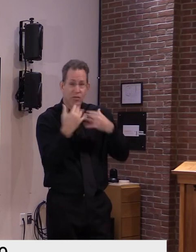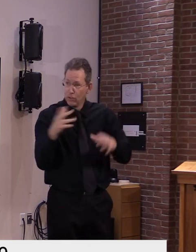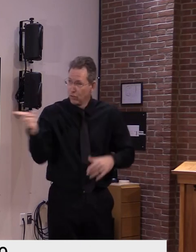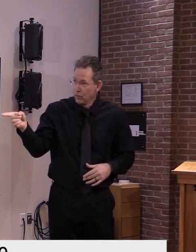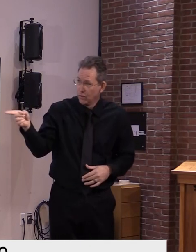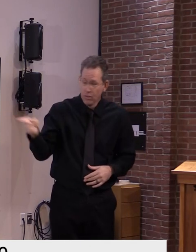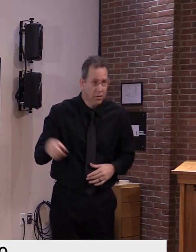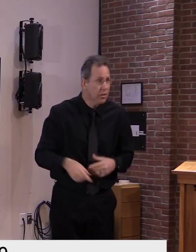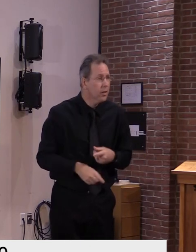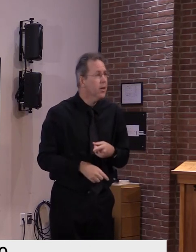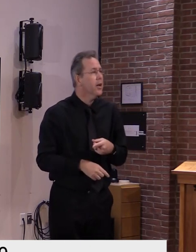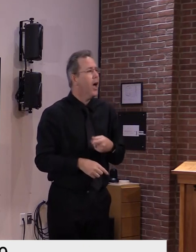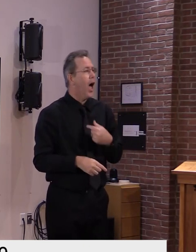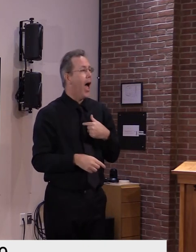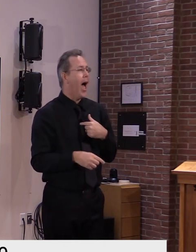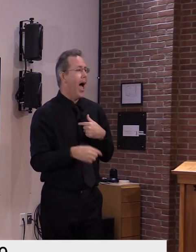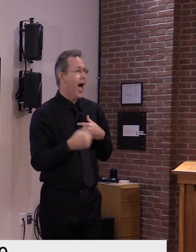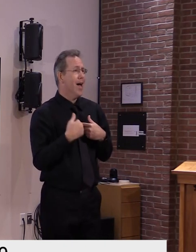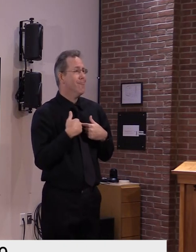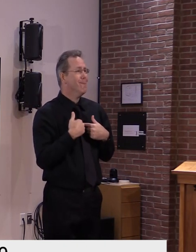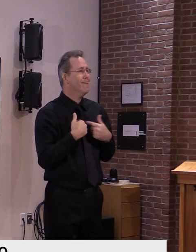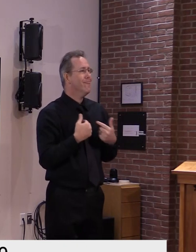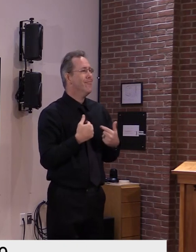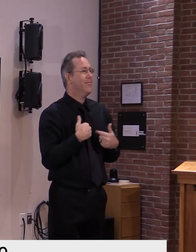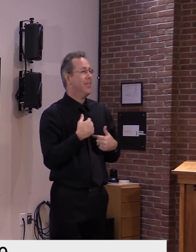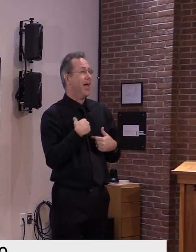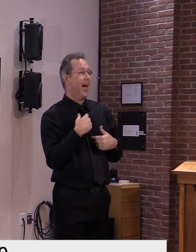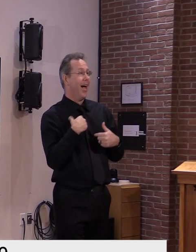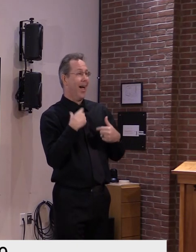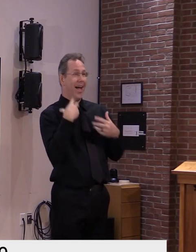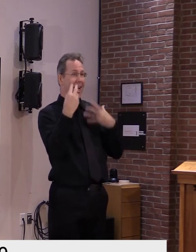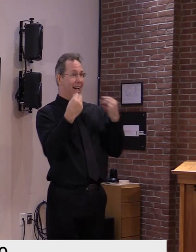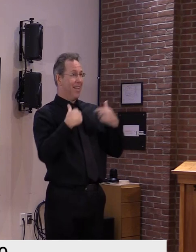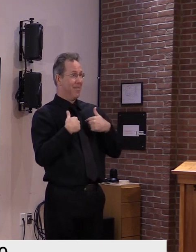has consumed my life from